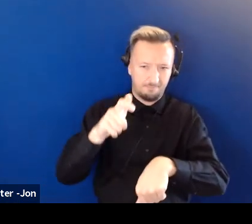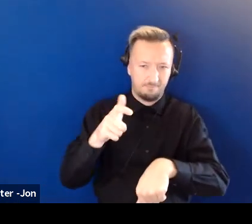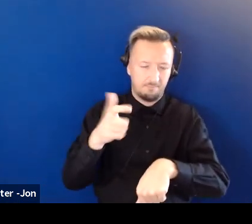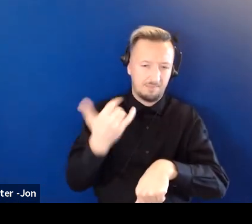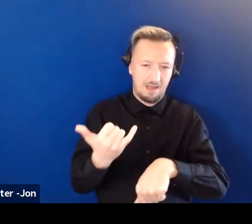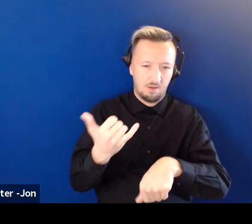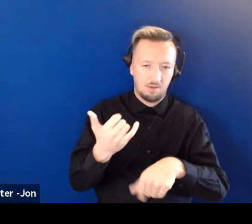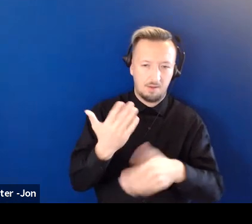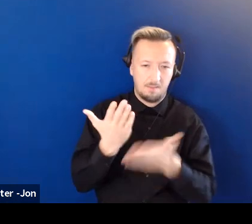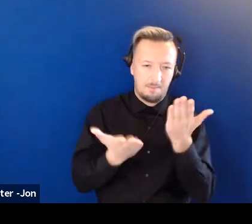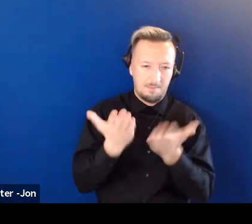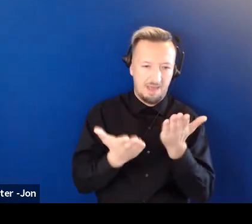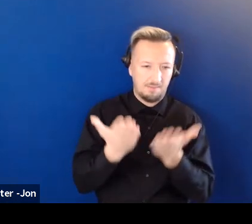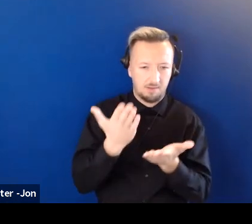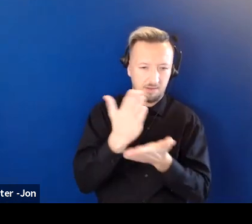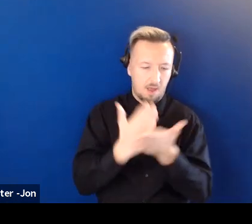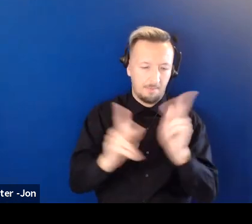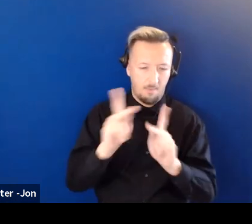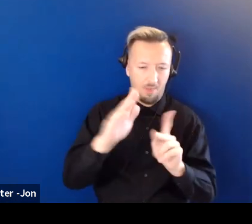running really close on time.